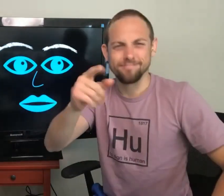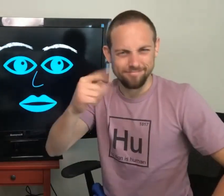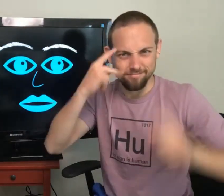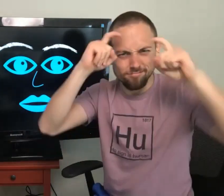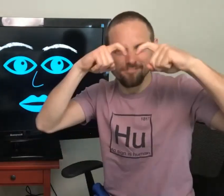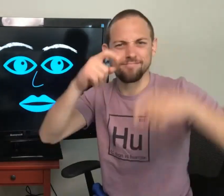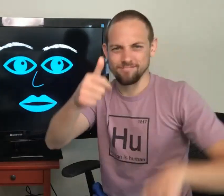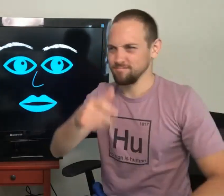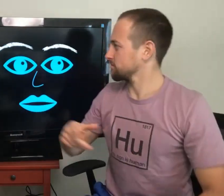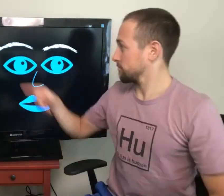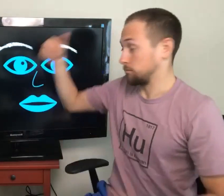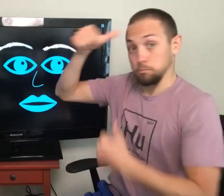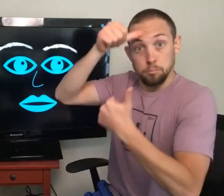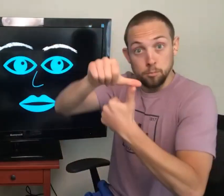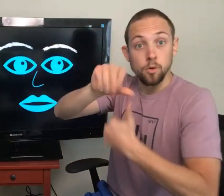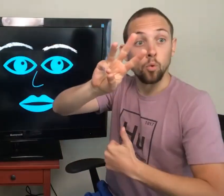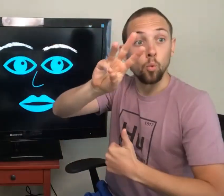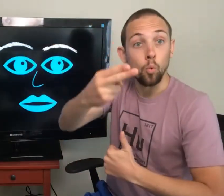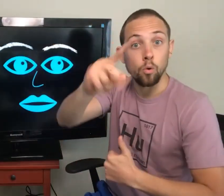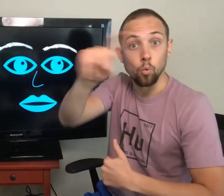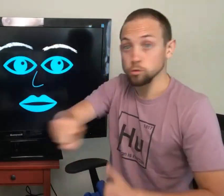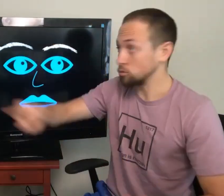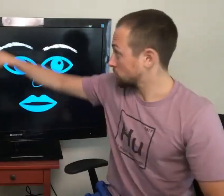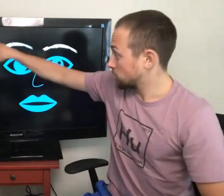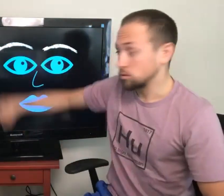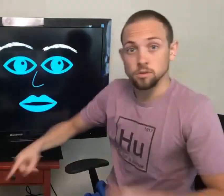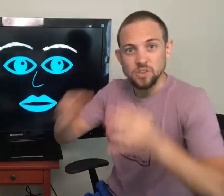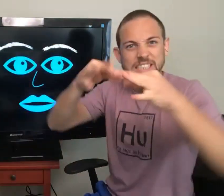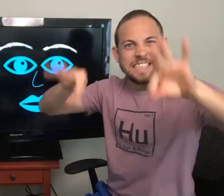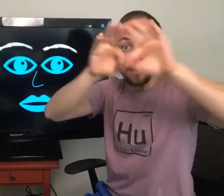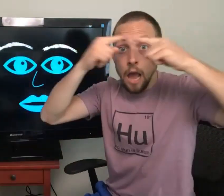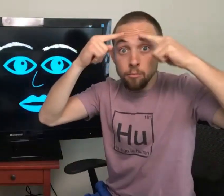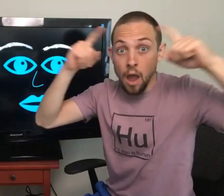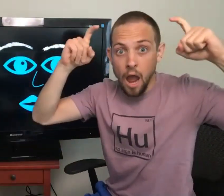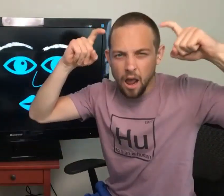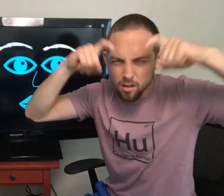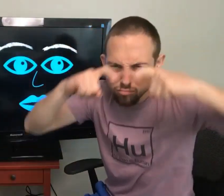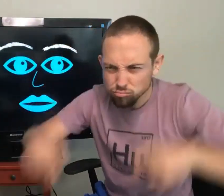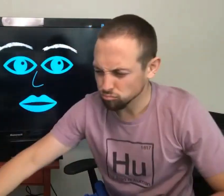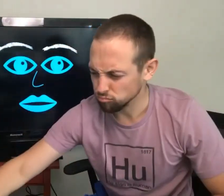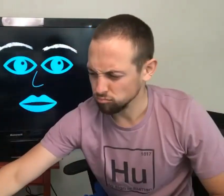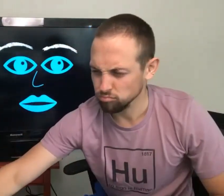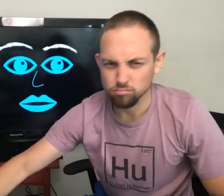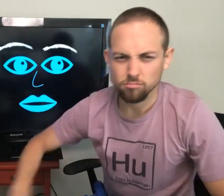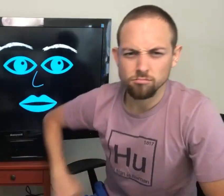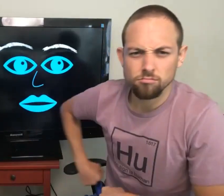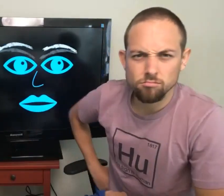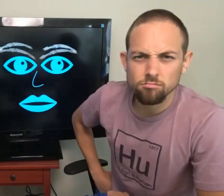expressions, imitating me, looks terrific. So remember, for WH questions, your eyebrows come down.